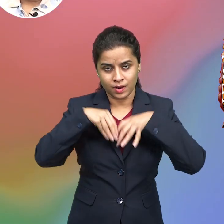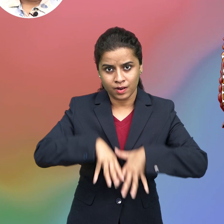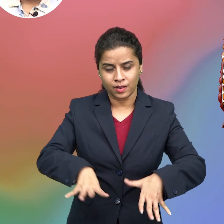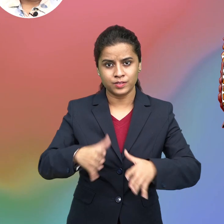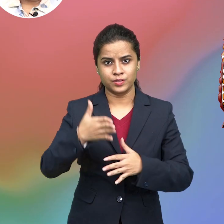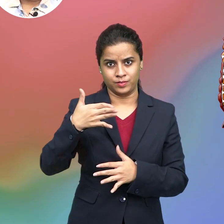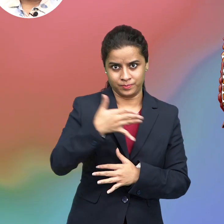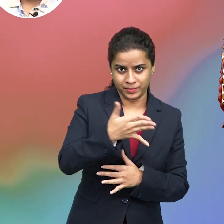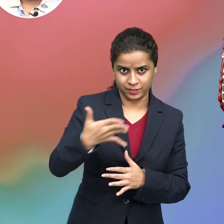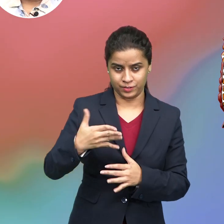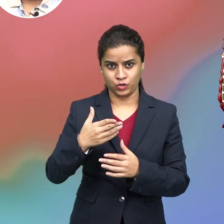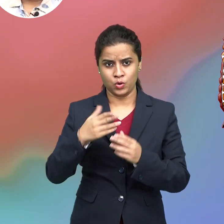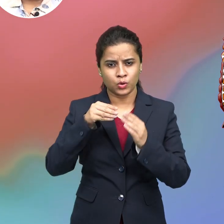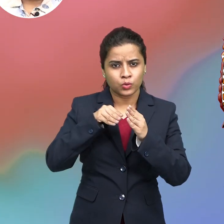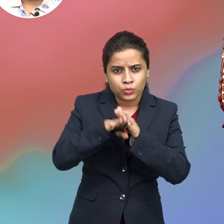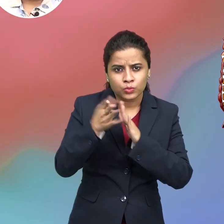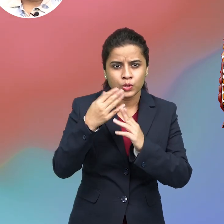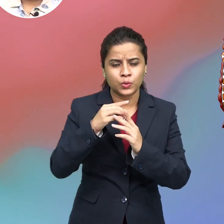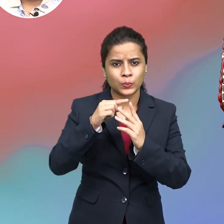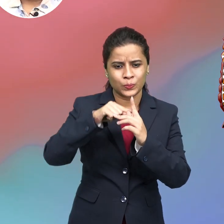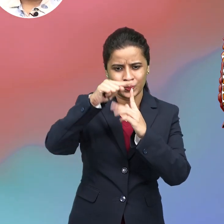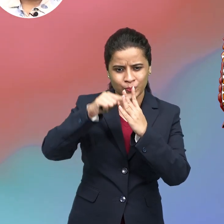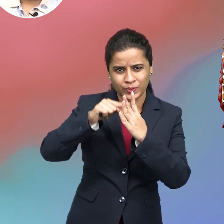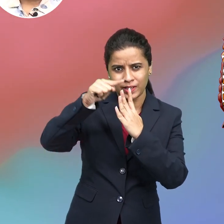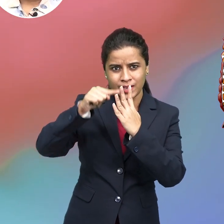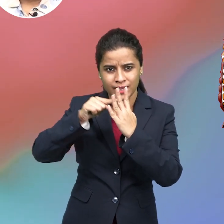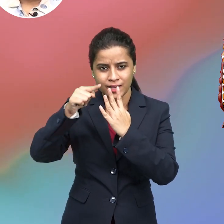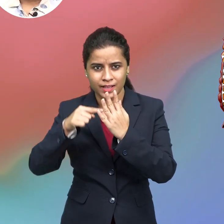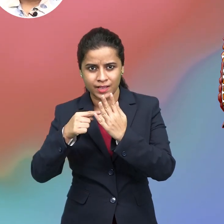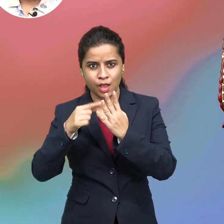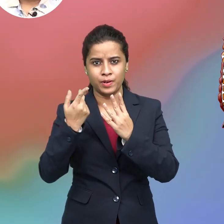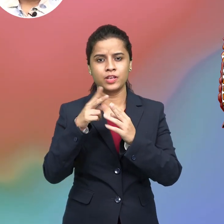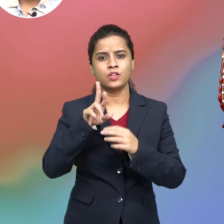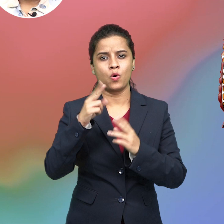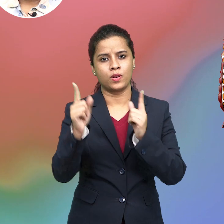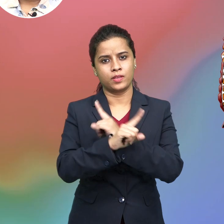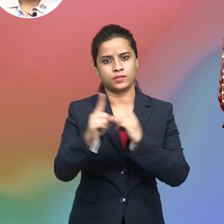through capillaries for exchange of gases.